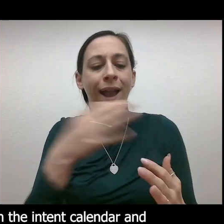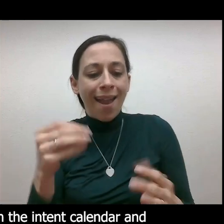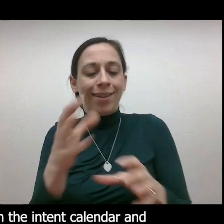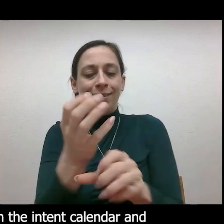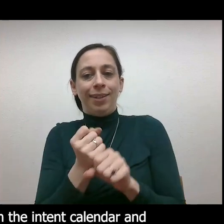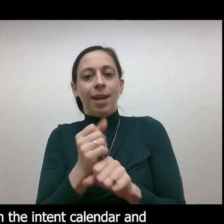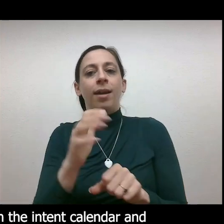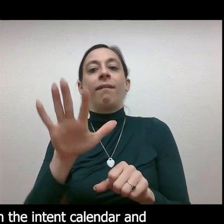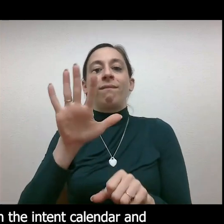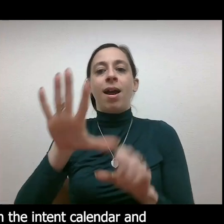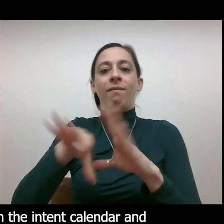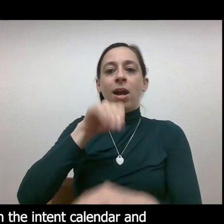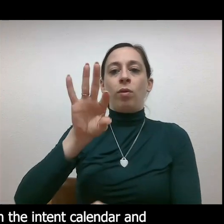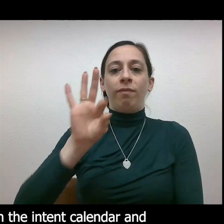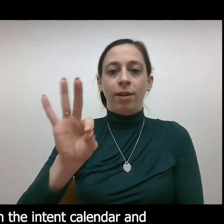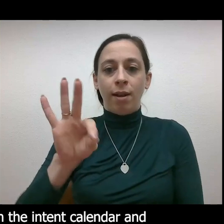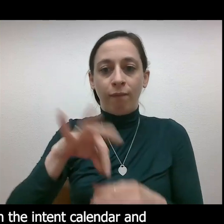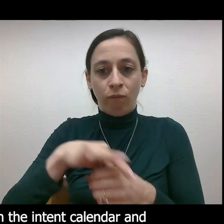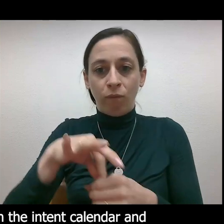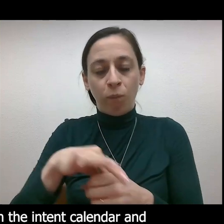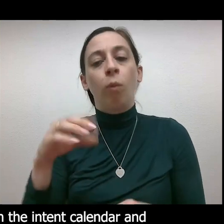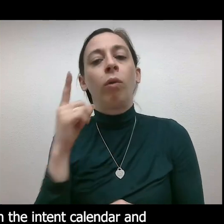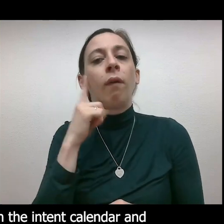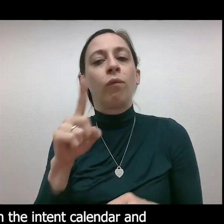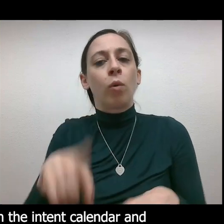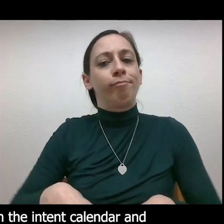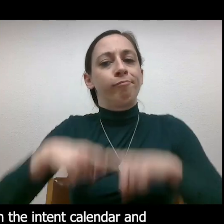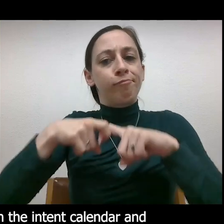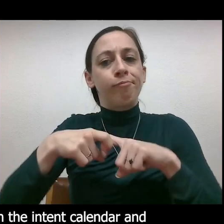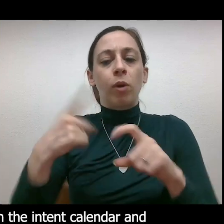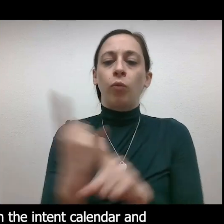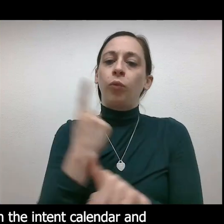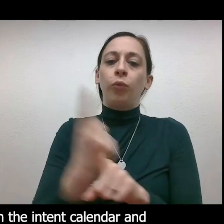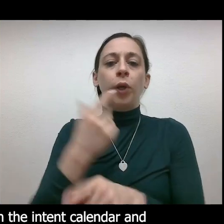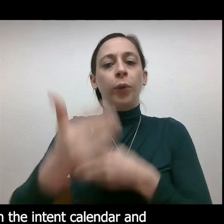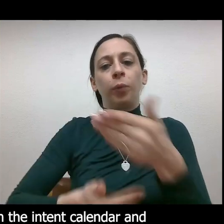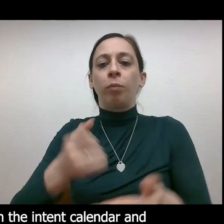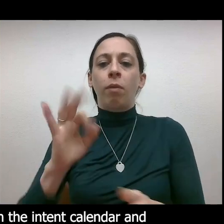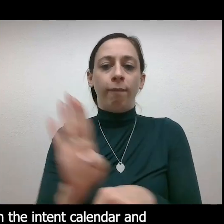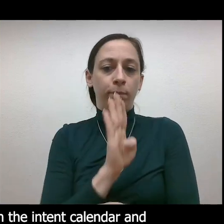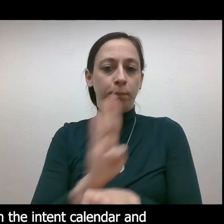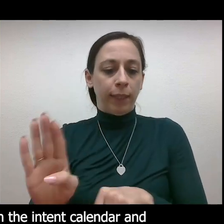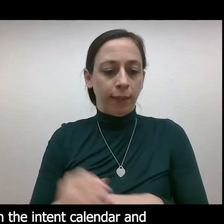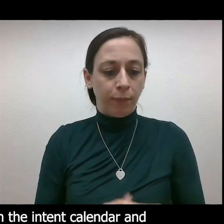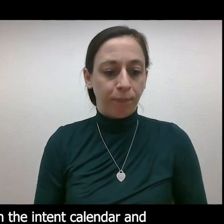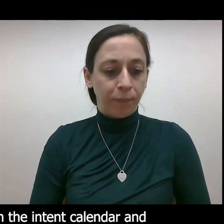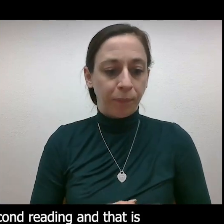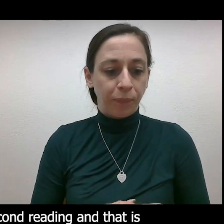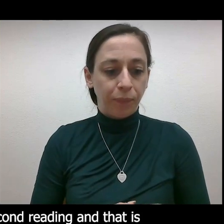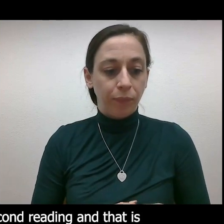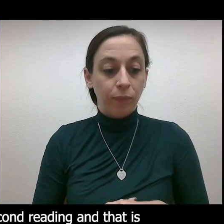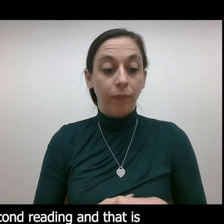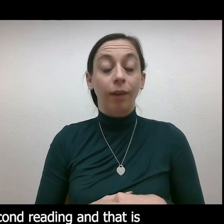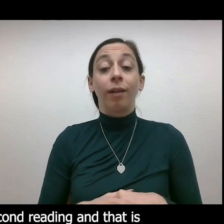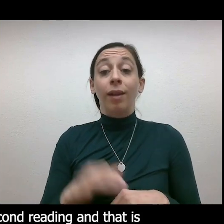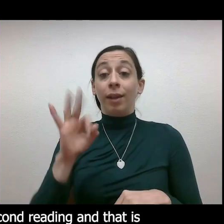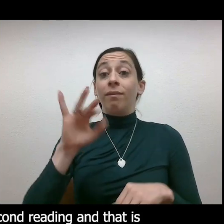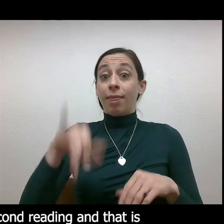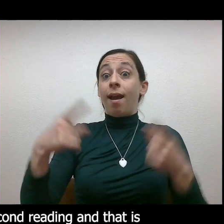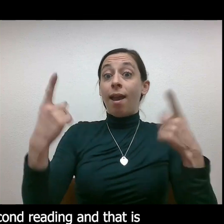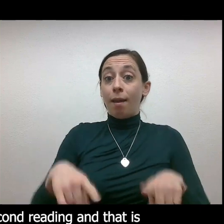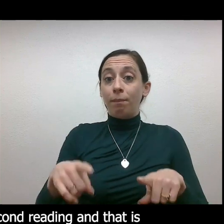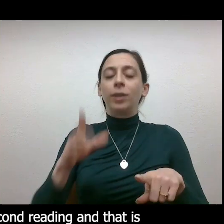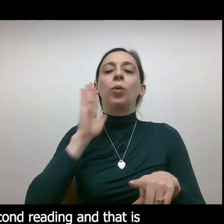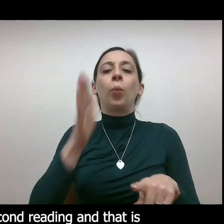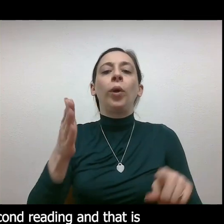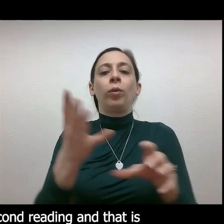happen, it must be placed on the intent calendar and receive 5 out of 9 votes to suspend the regular order of business.